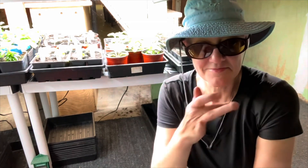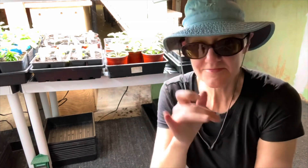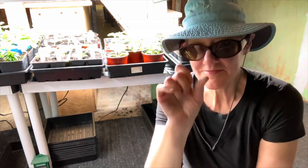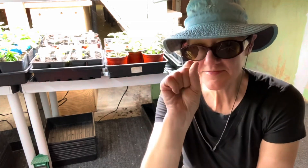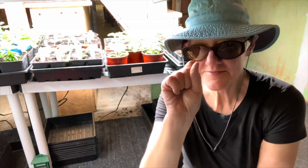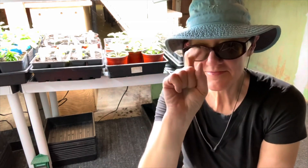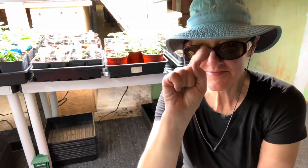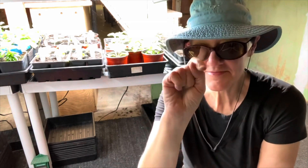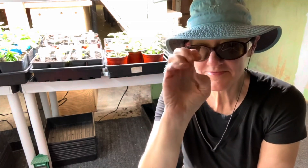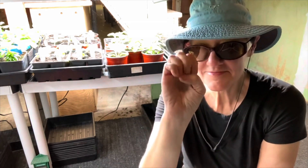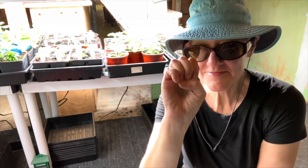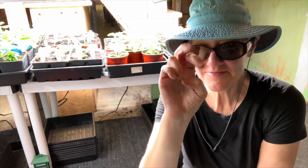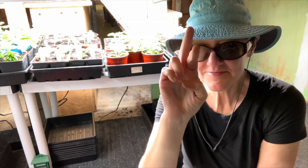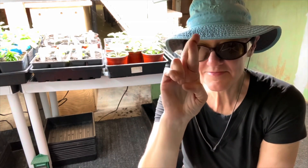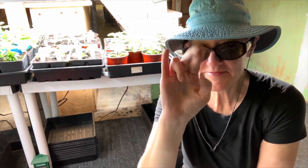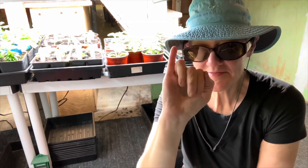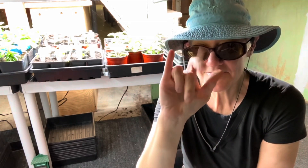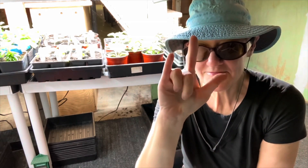seeds tend to be sterile.